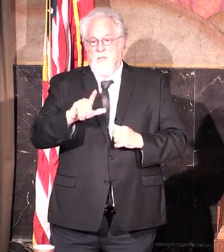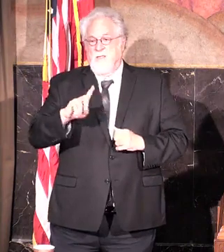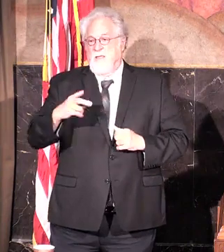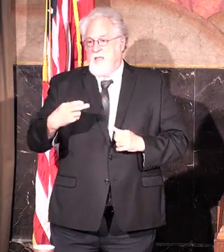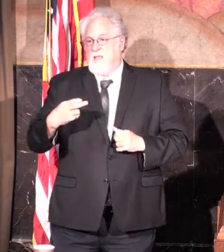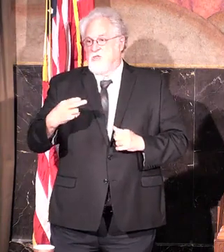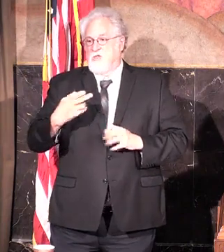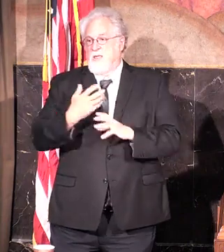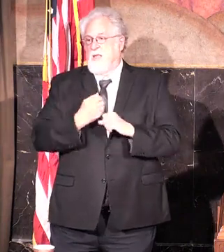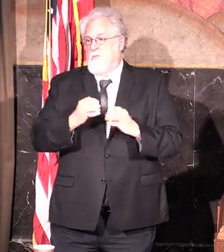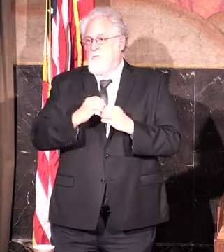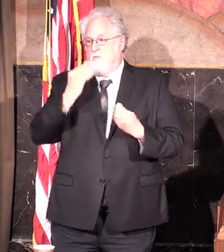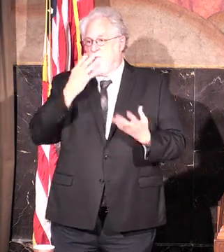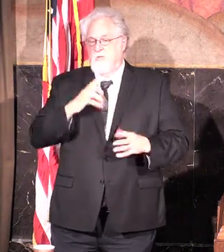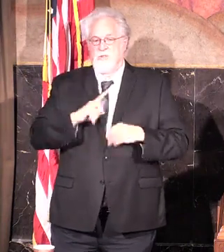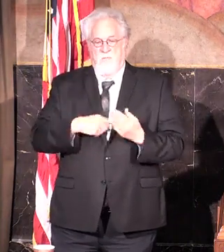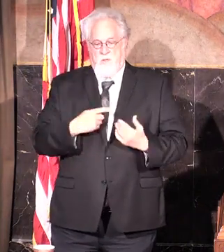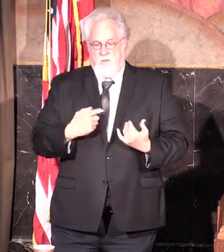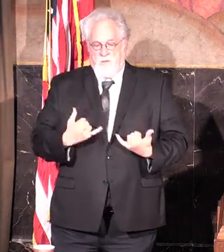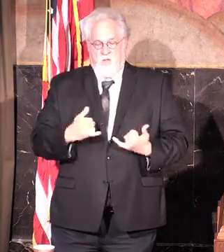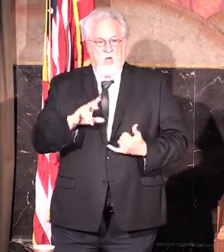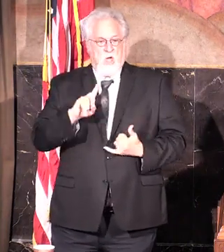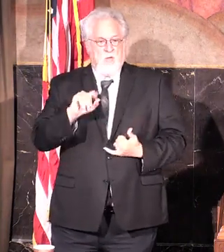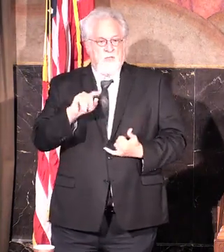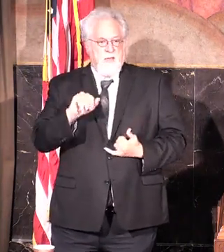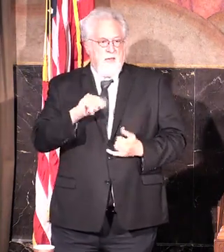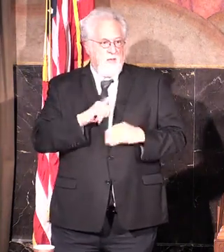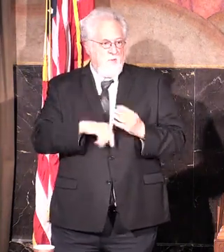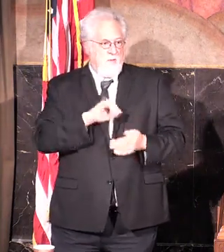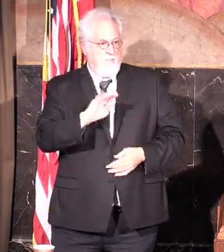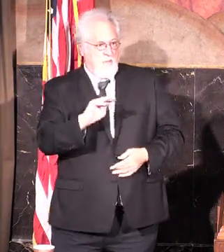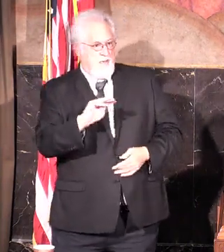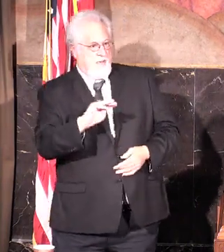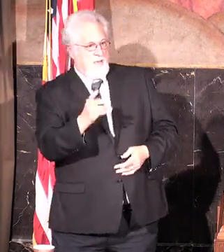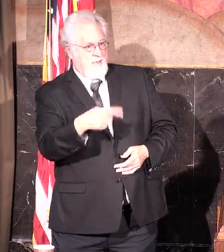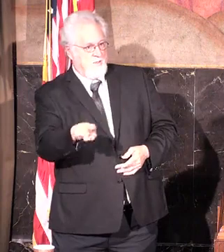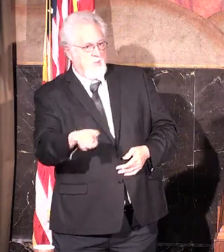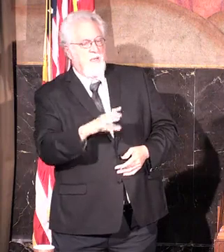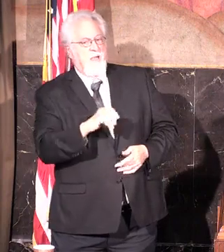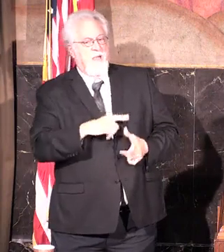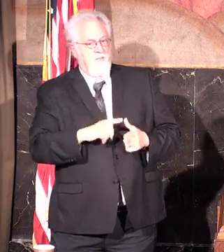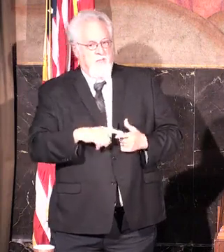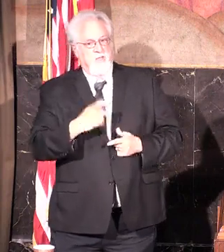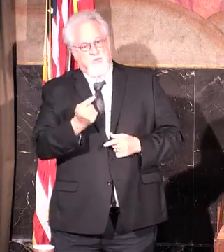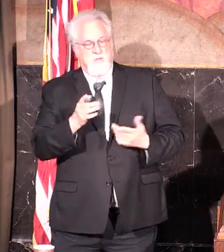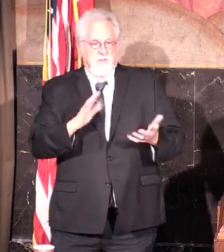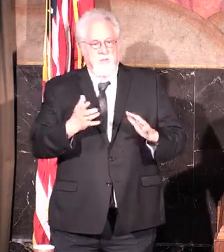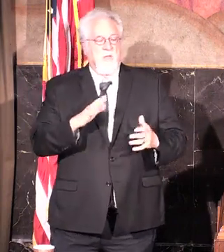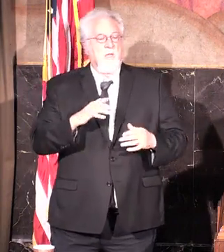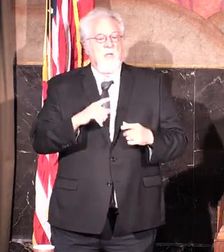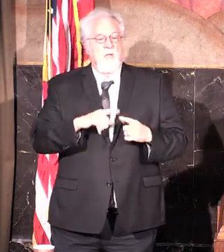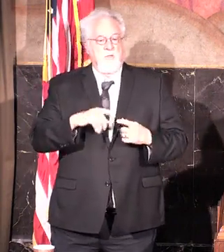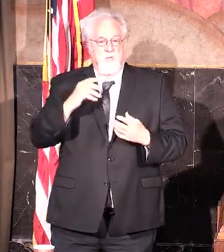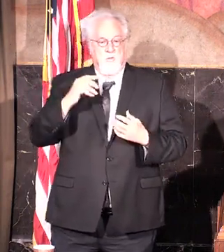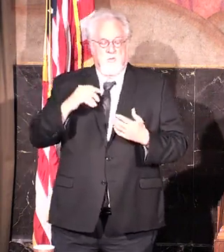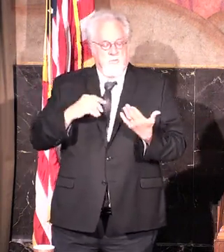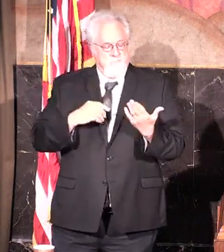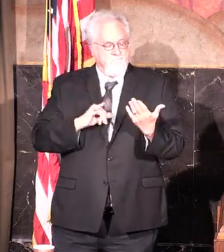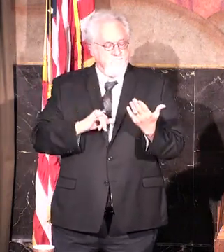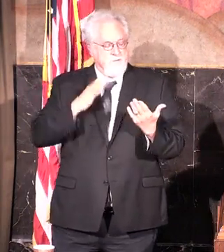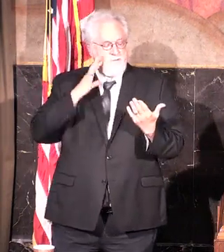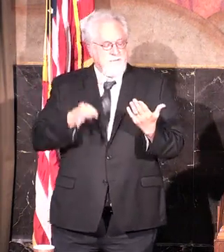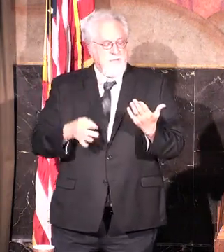get more information about the most current data on Monday of next week, and potentially Tuesday as well, to inform what it is that